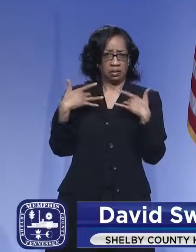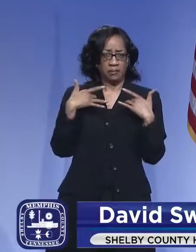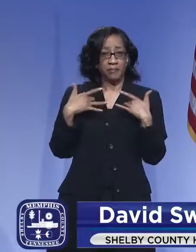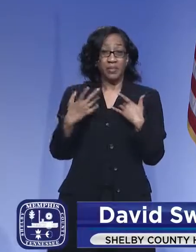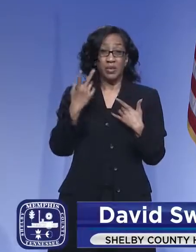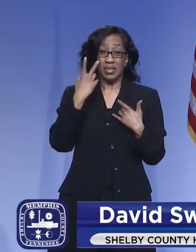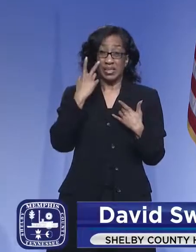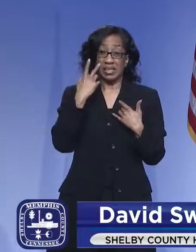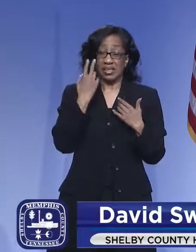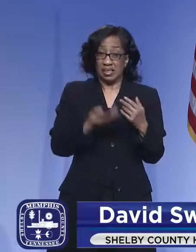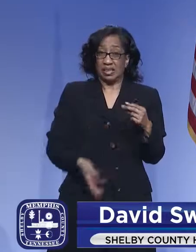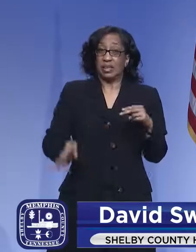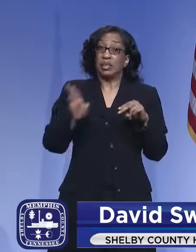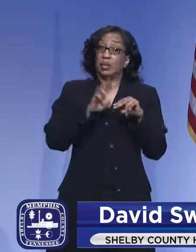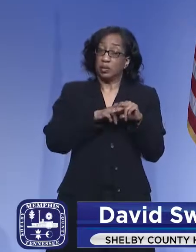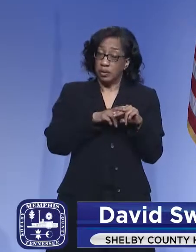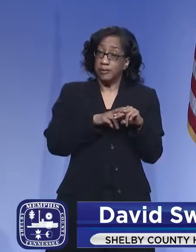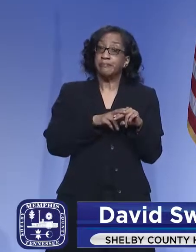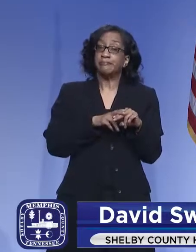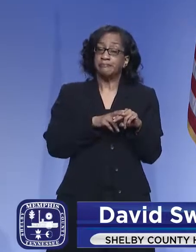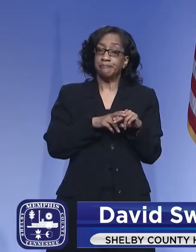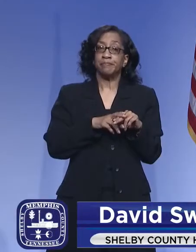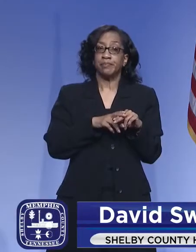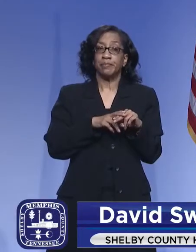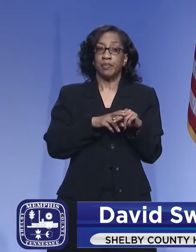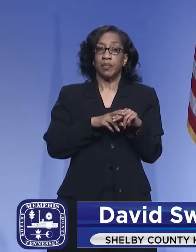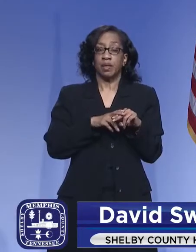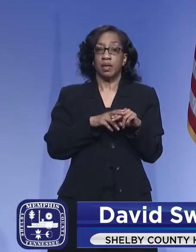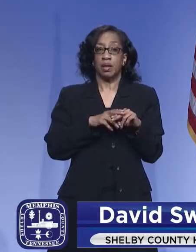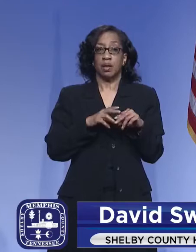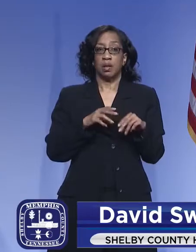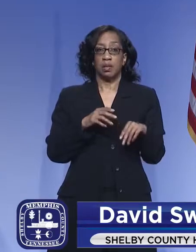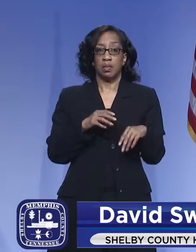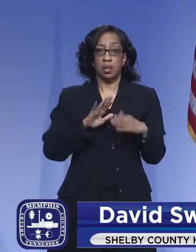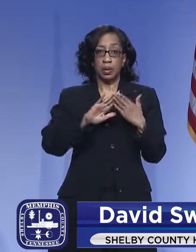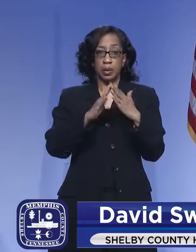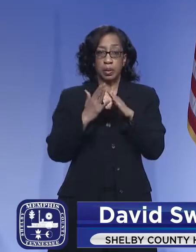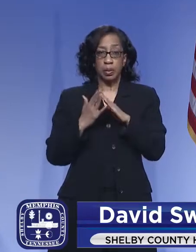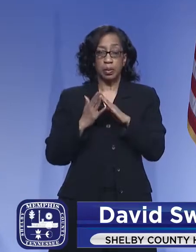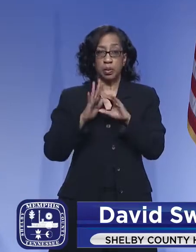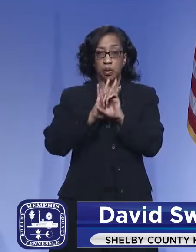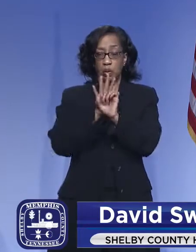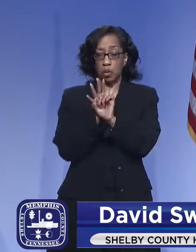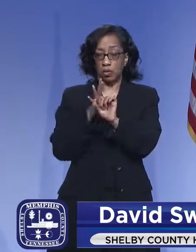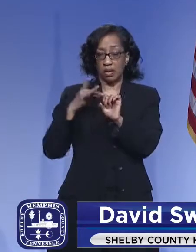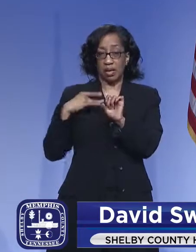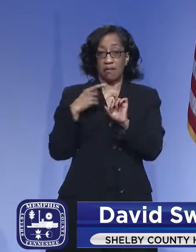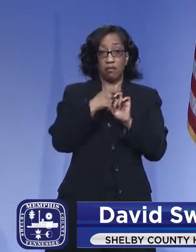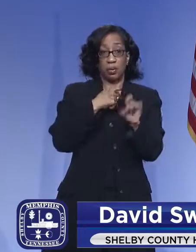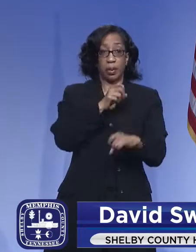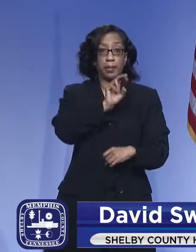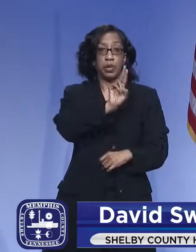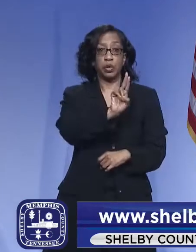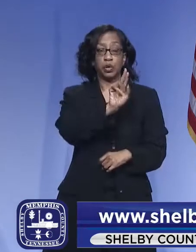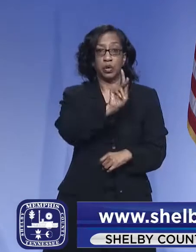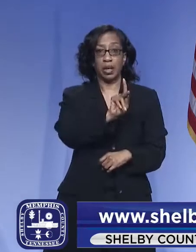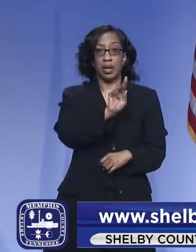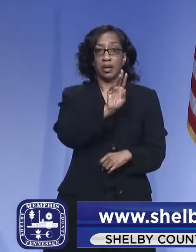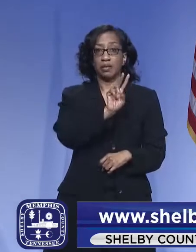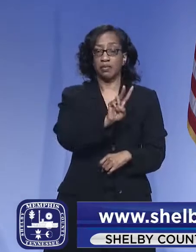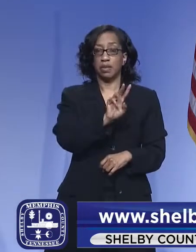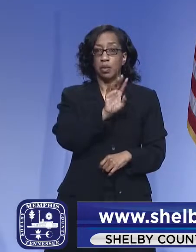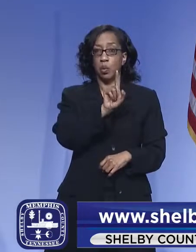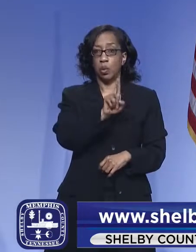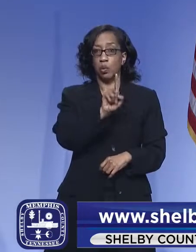an increasing proportion of the cases in the community that are being caused by the UK strain